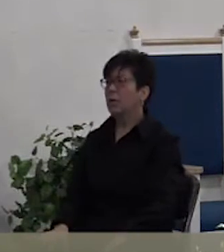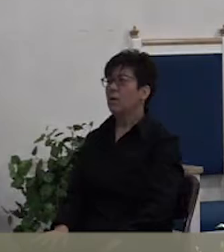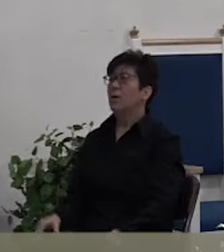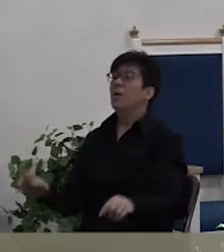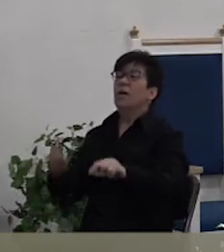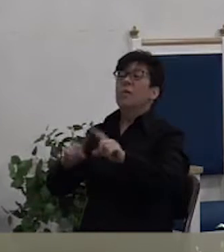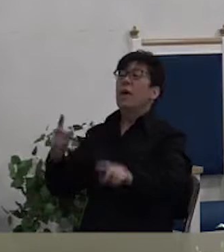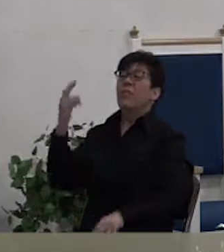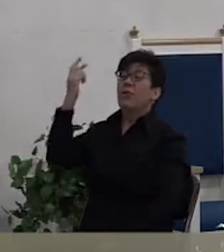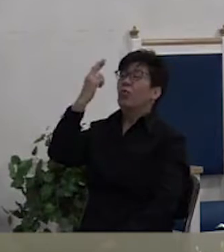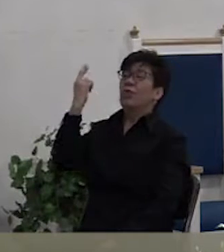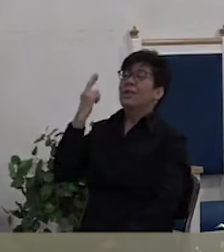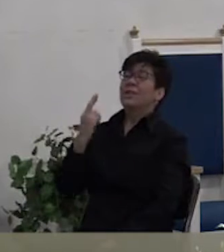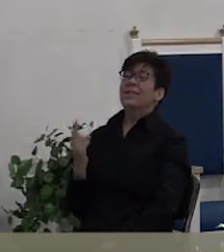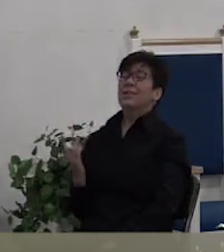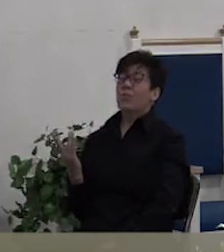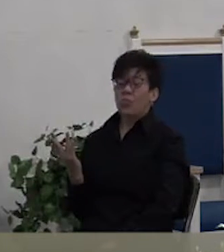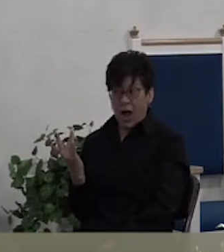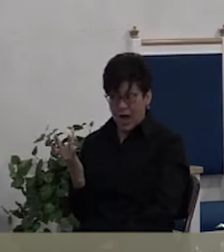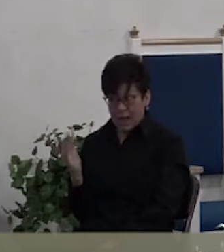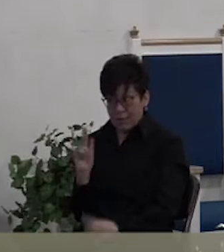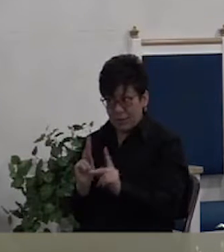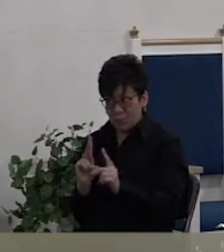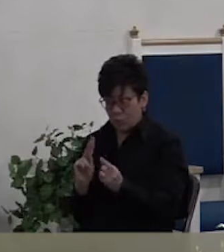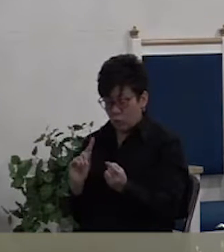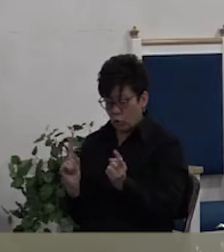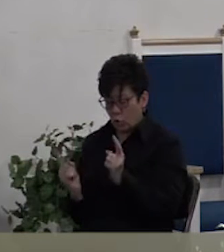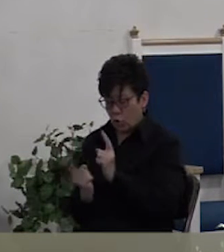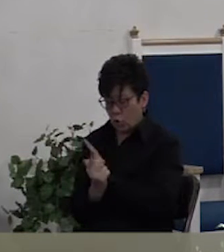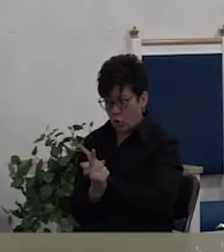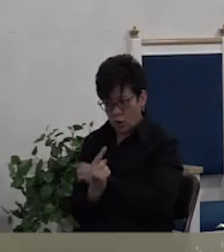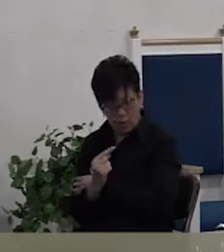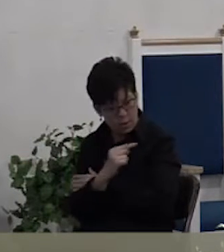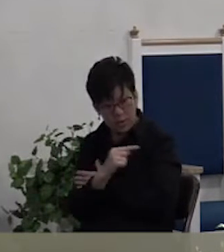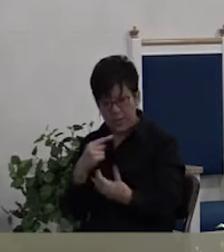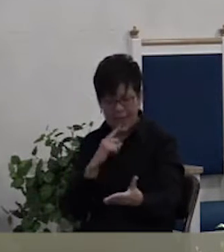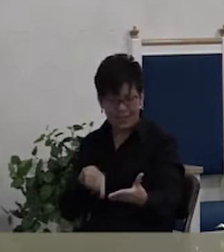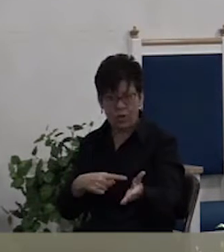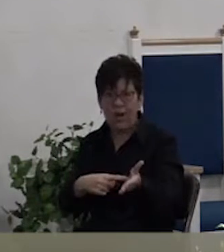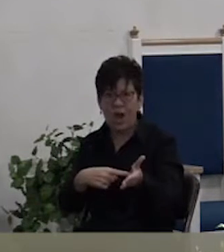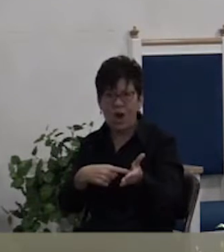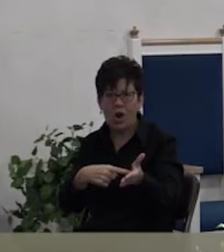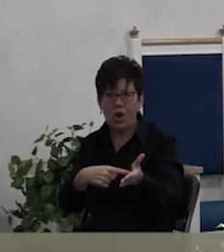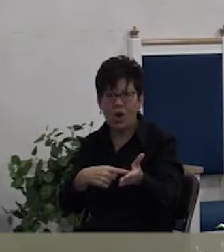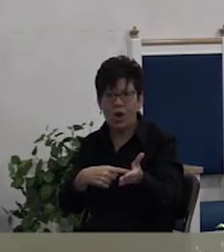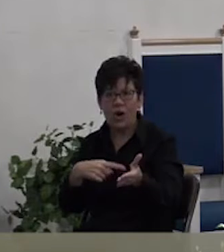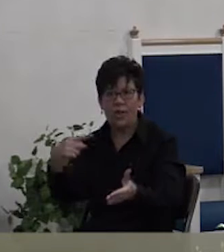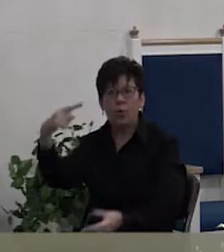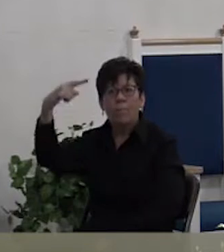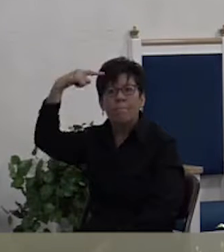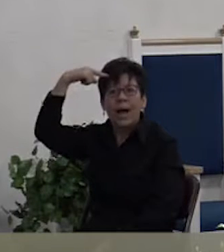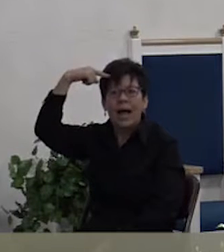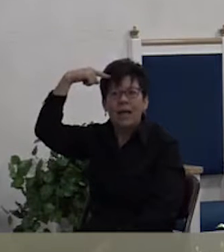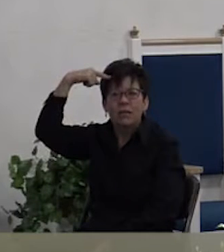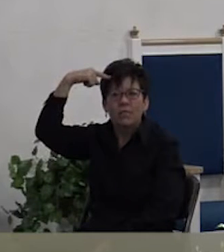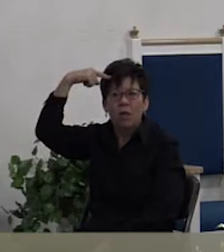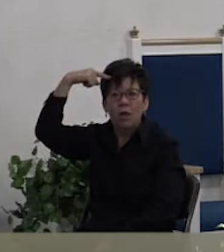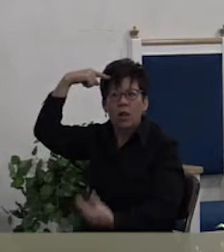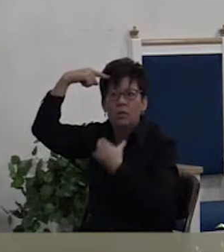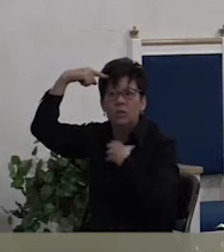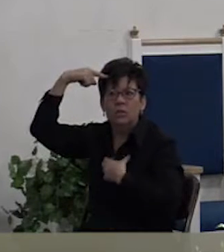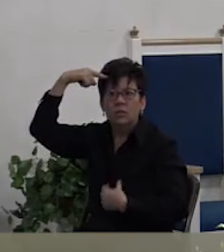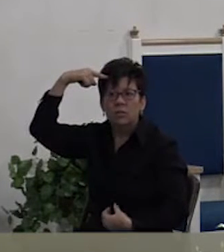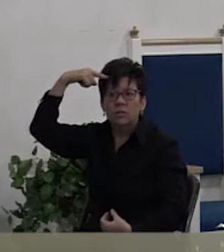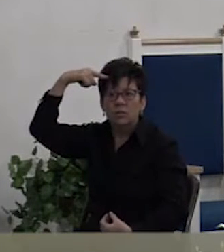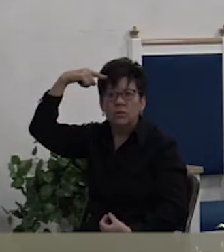But the reason why people turn back, he gives us the answer here. They were mindful. They were